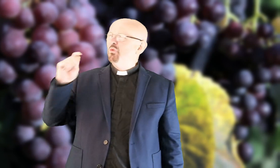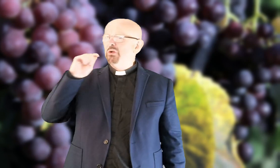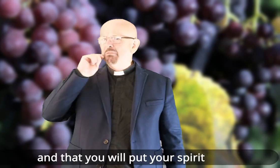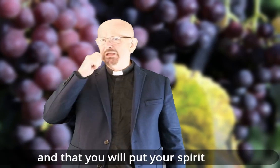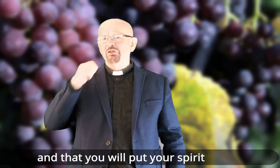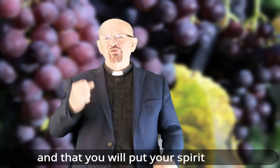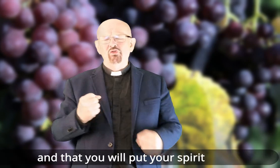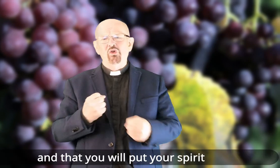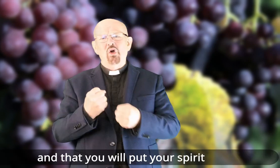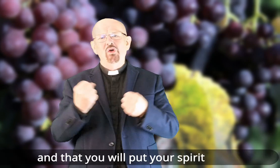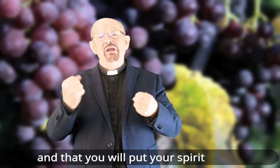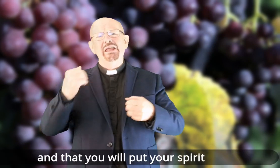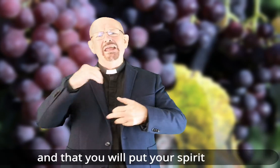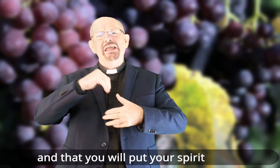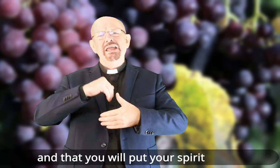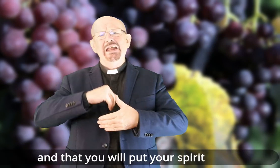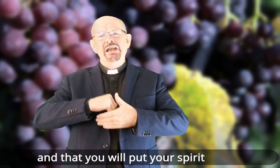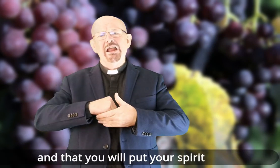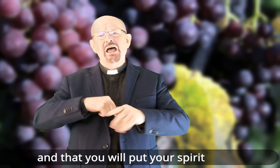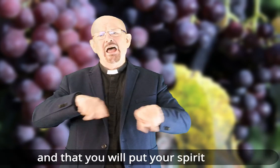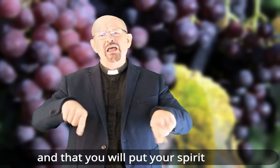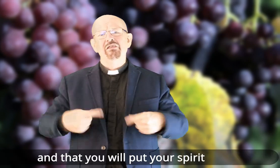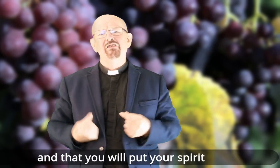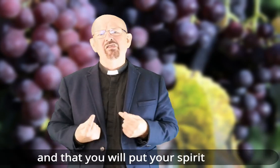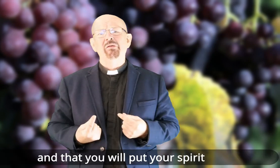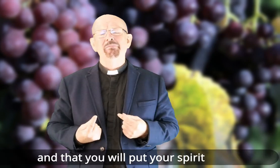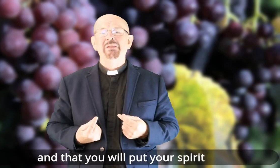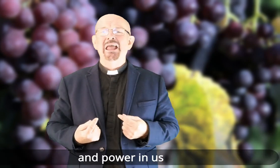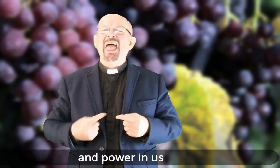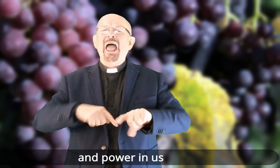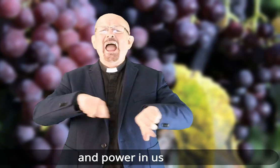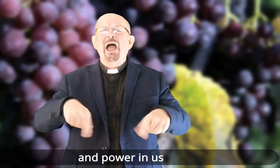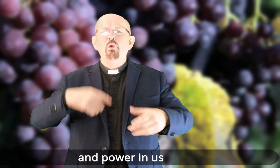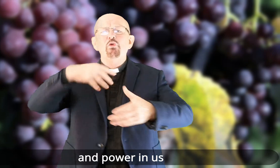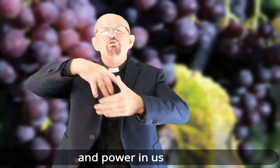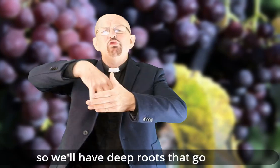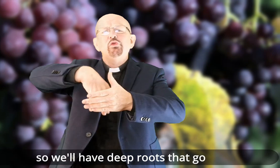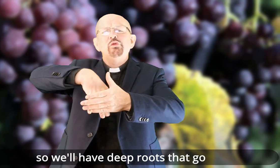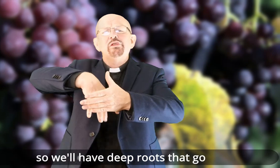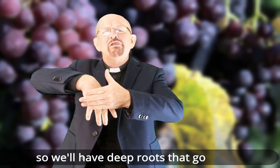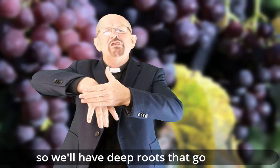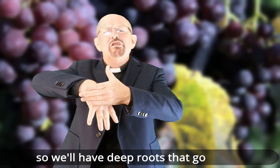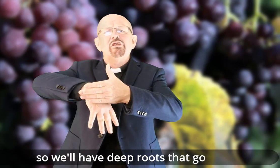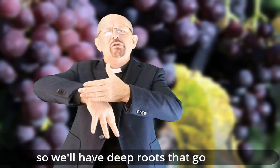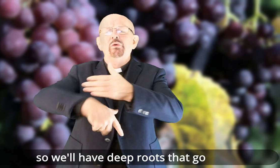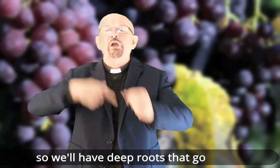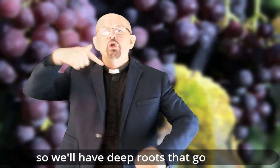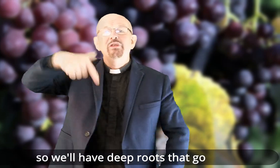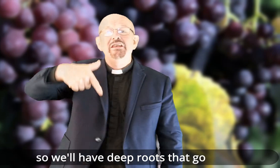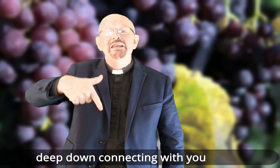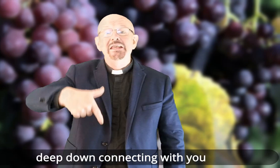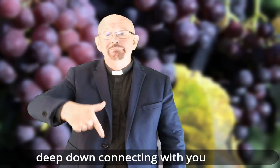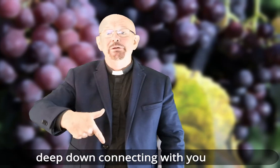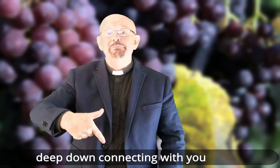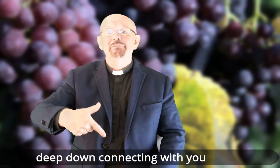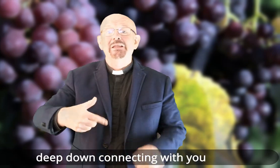And that you will put your spirit and power in us so we'll have deep roots that go deep down